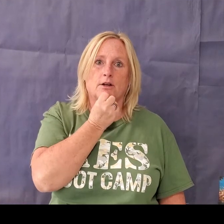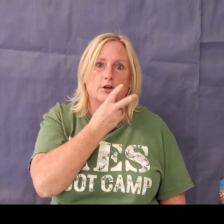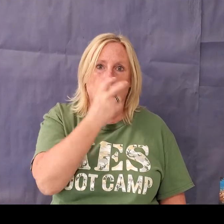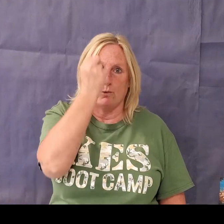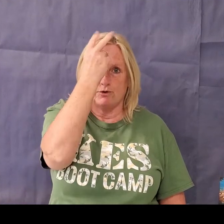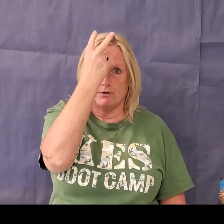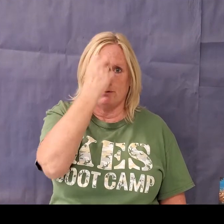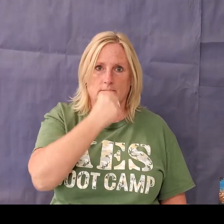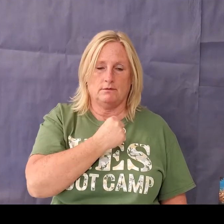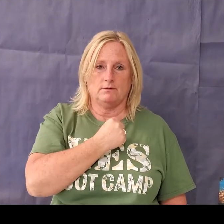Goat.